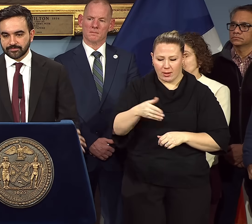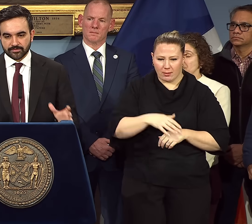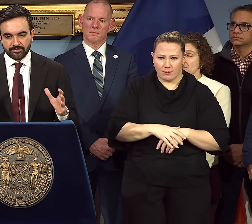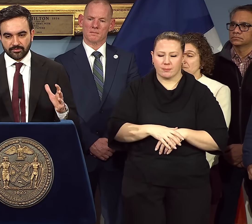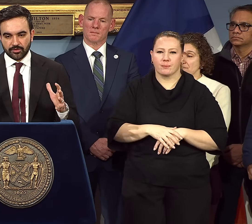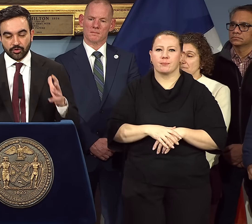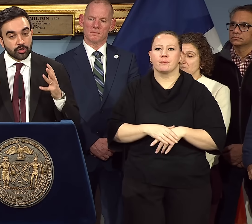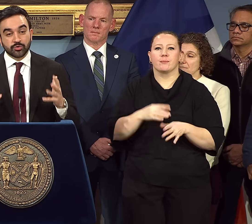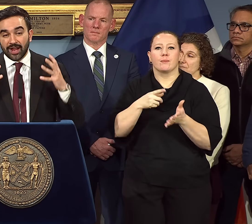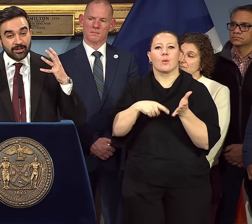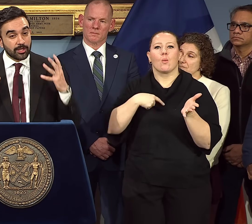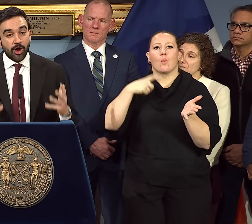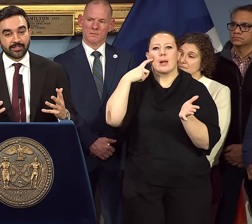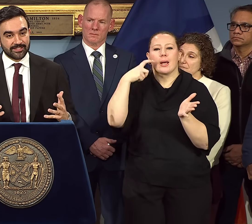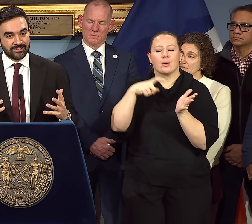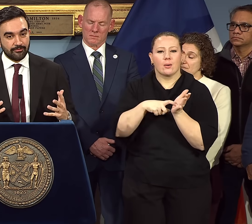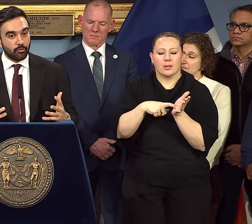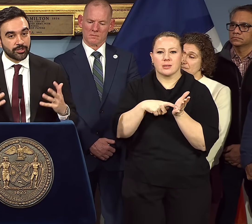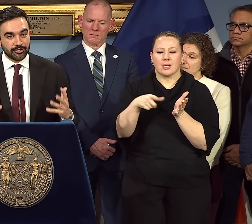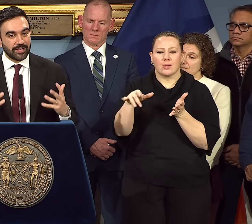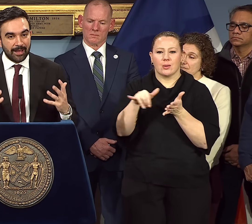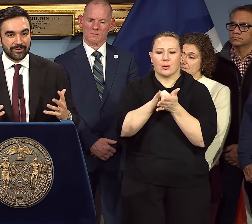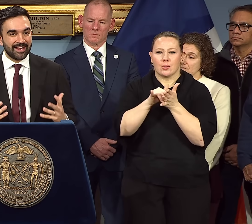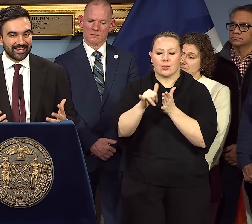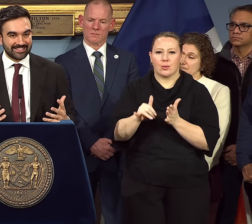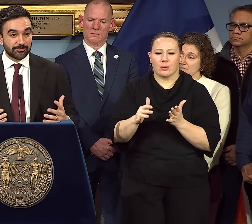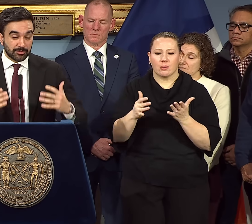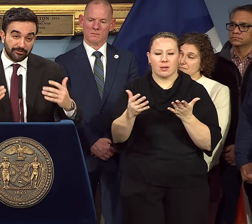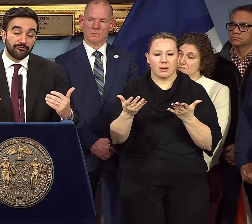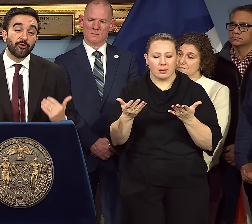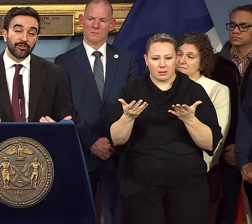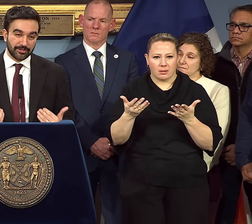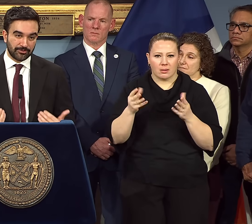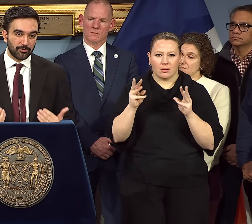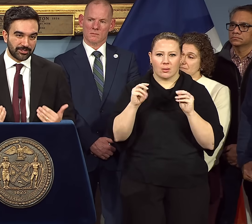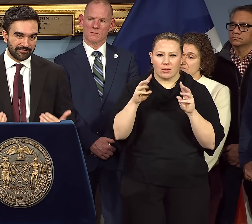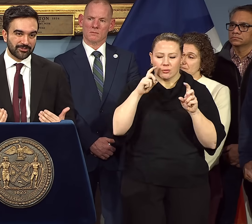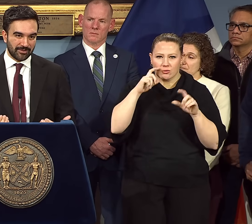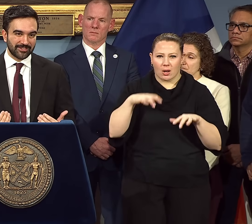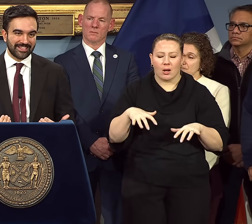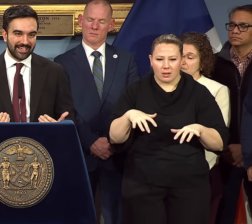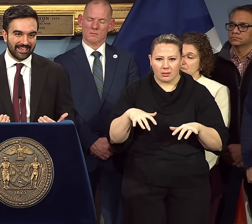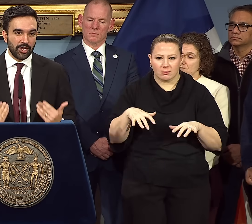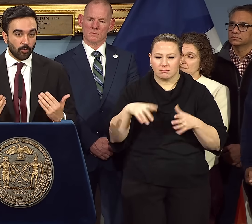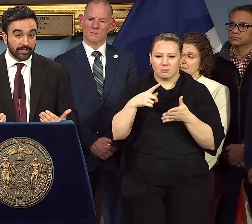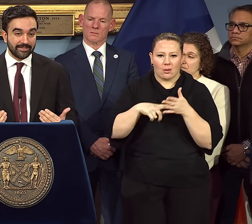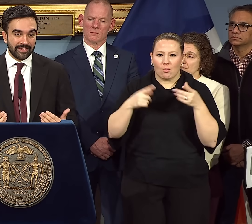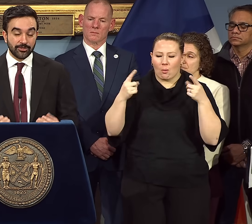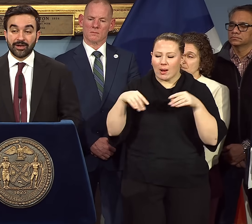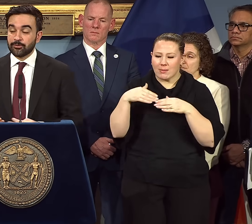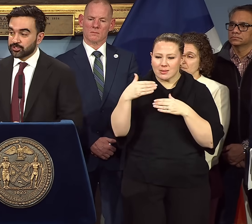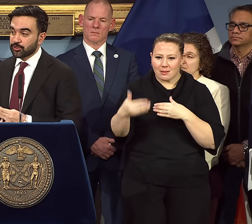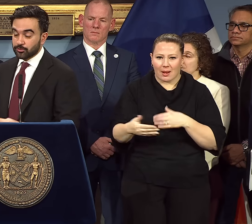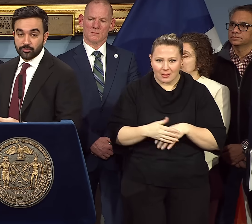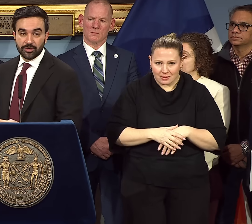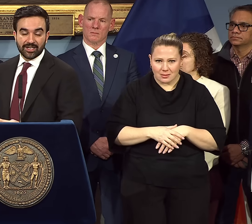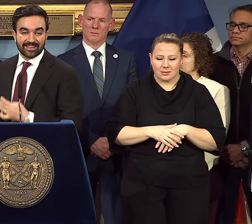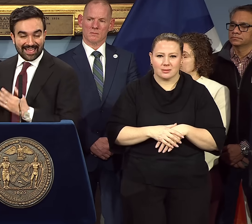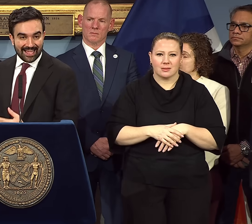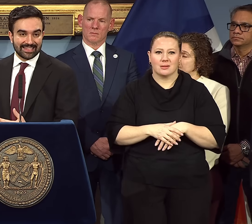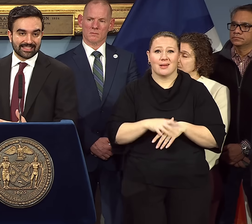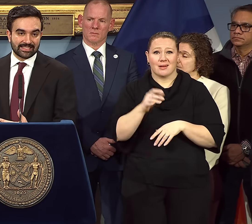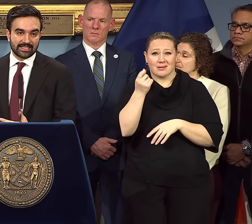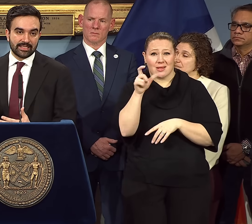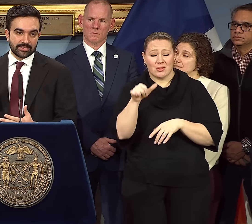that New Yorkers were at a loss of what could happen next. This was before the worst of the storm was to hit. What could they do? And it was through